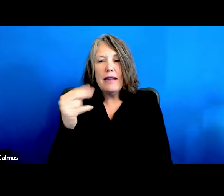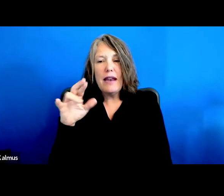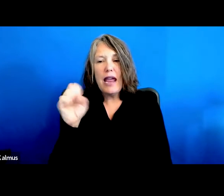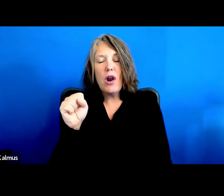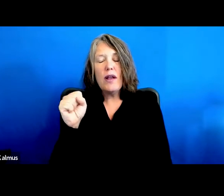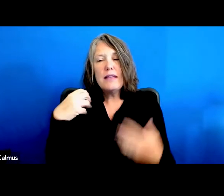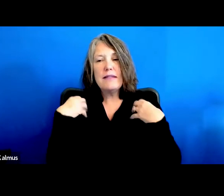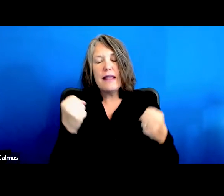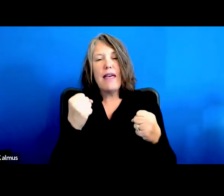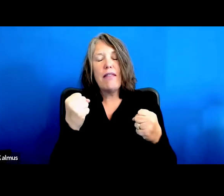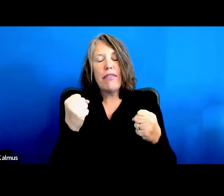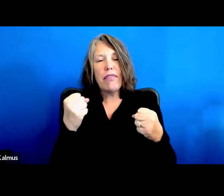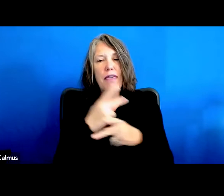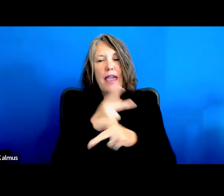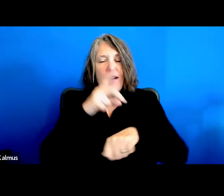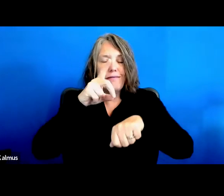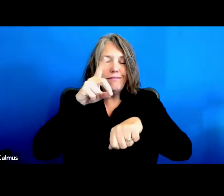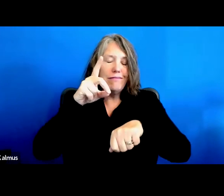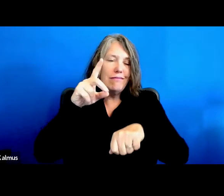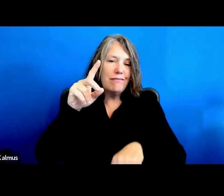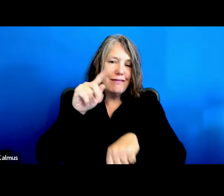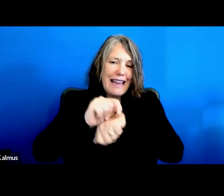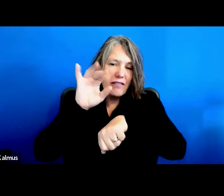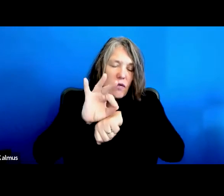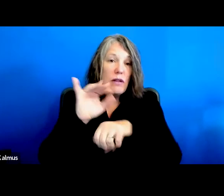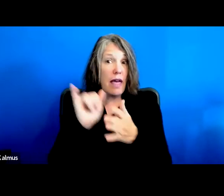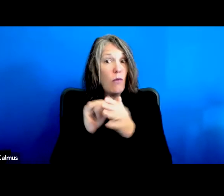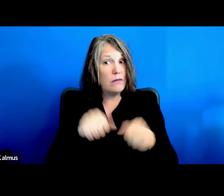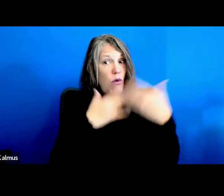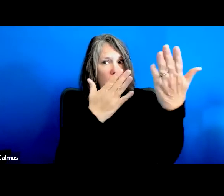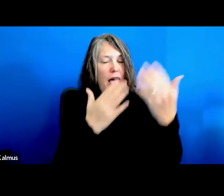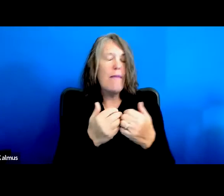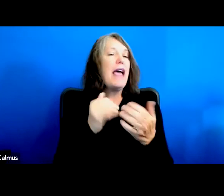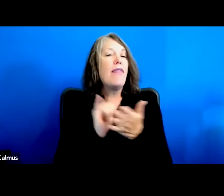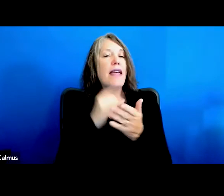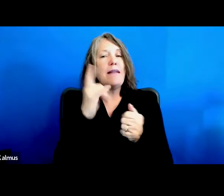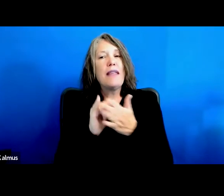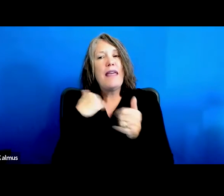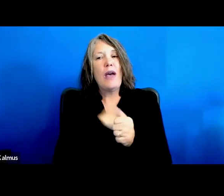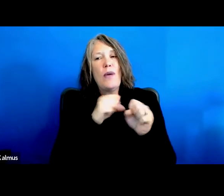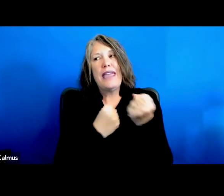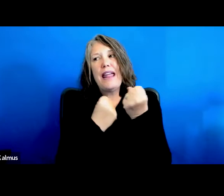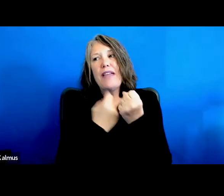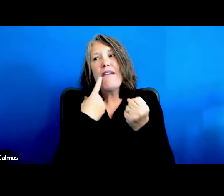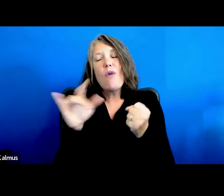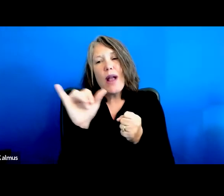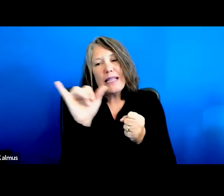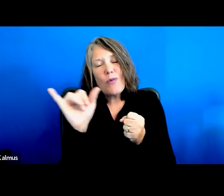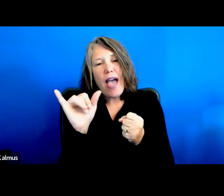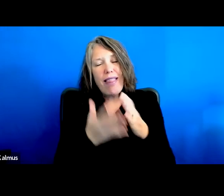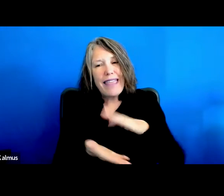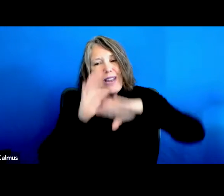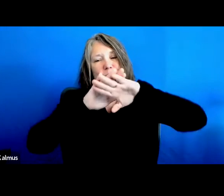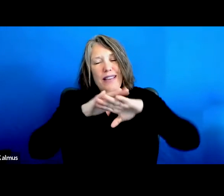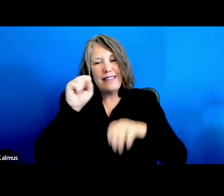Force was brought up around racial health equity, and is something that we can advocate for as well. Increasing